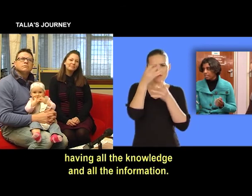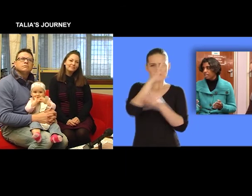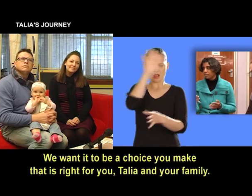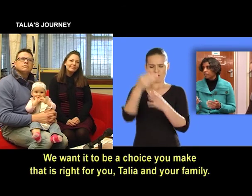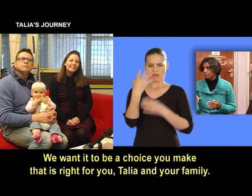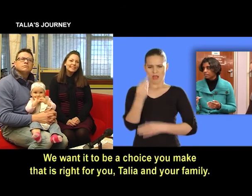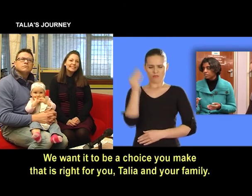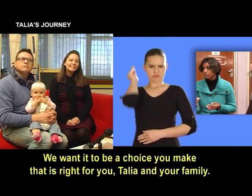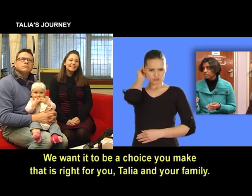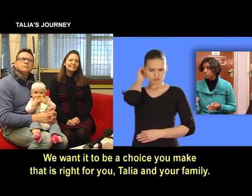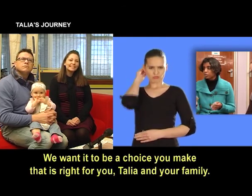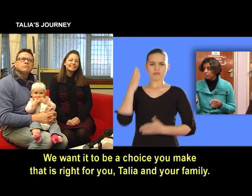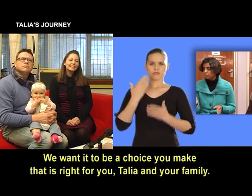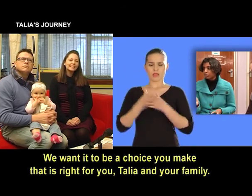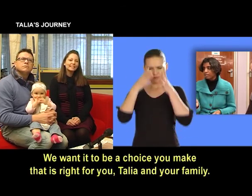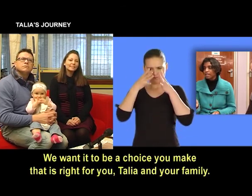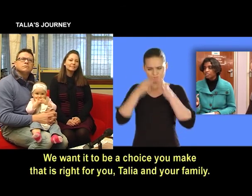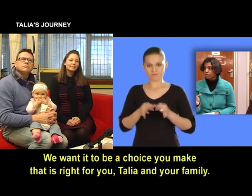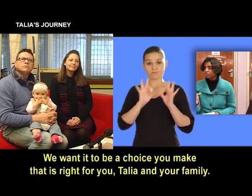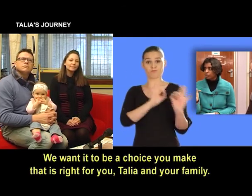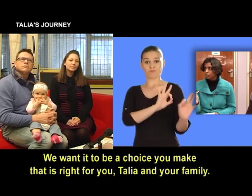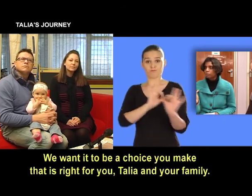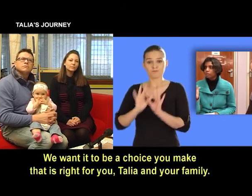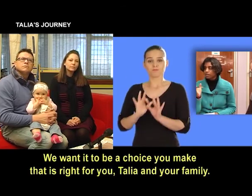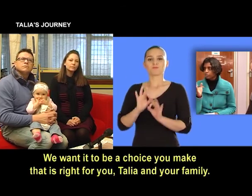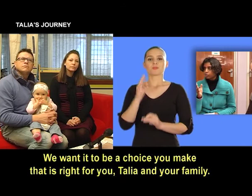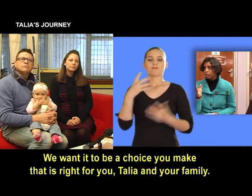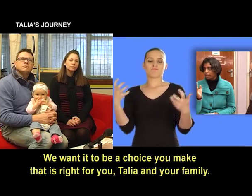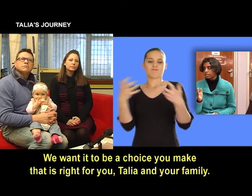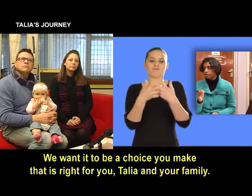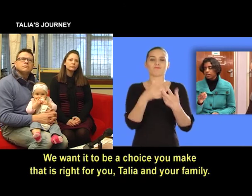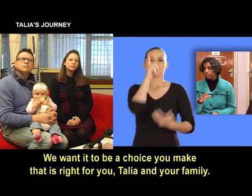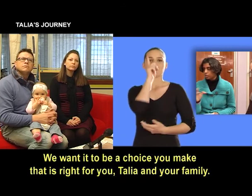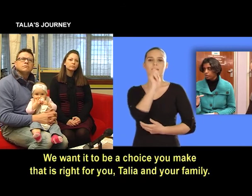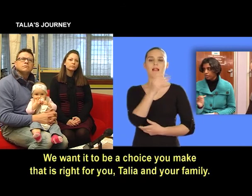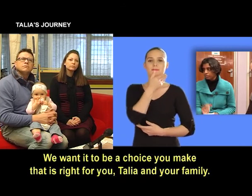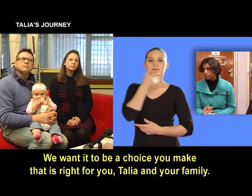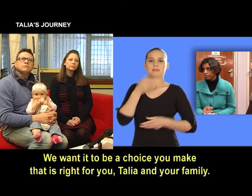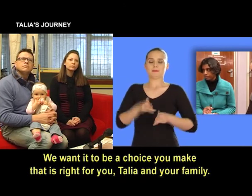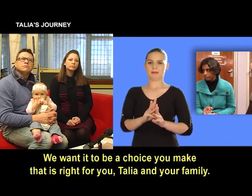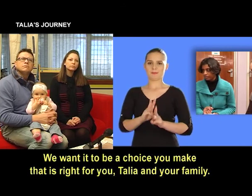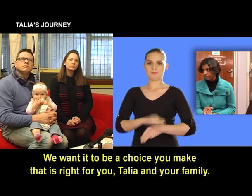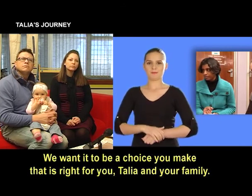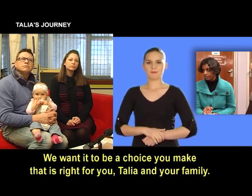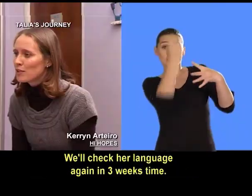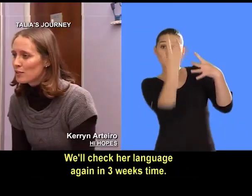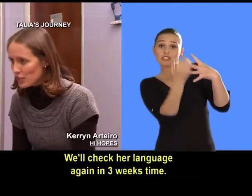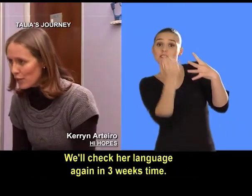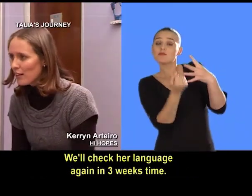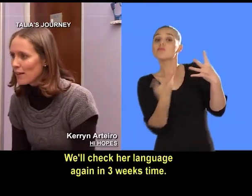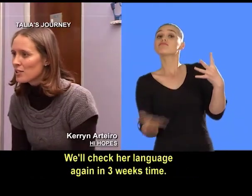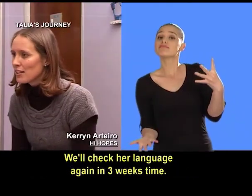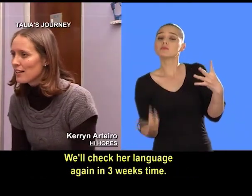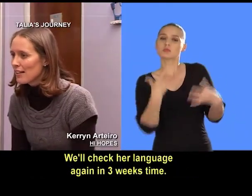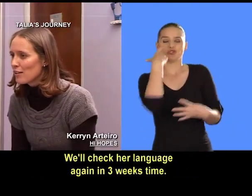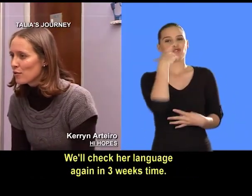information, everything, so that it's a choice you've made and it's right for you, Troy and Talia and your whole family. We'll check